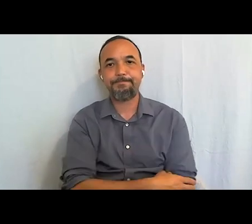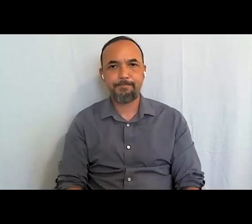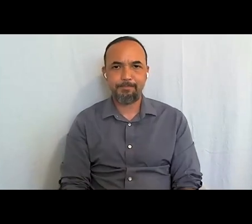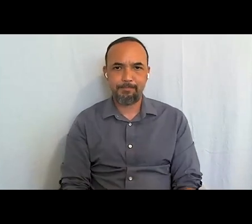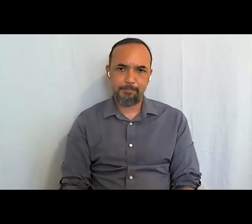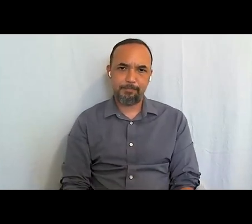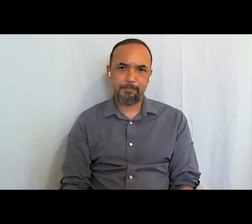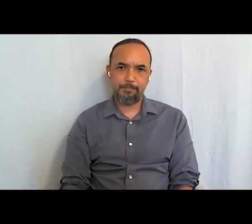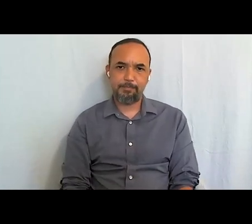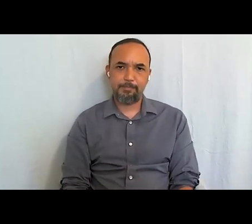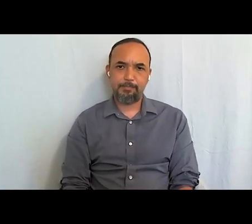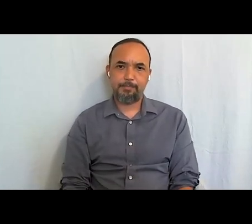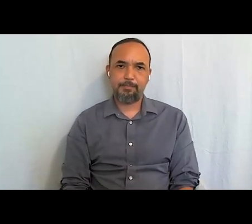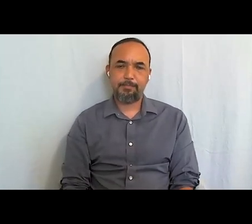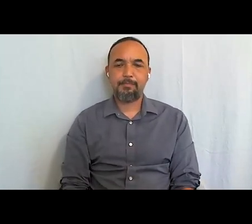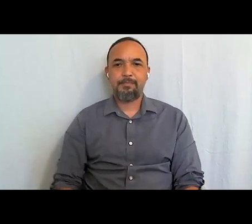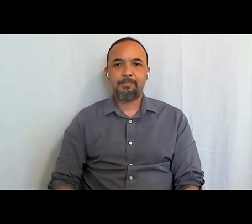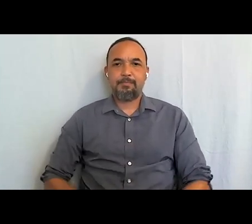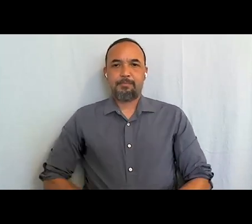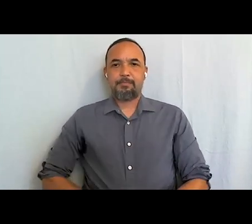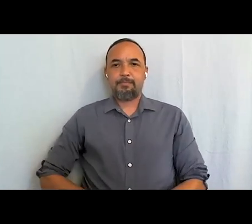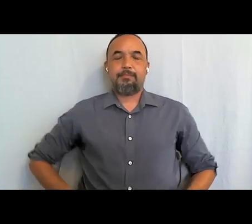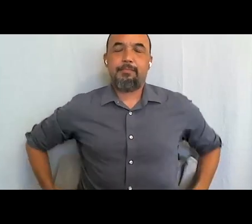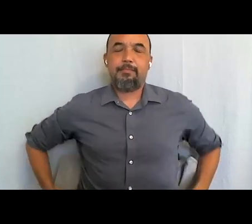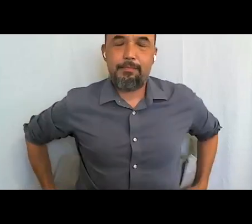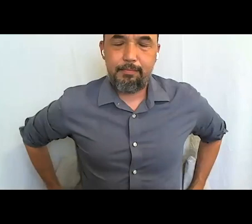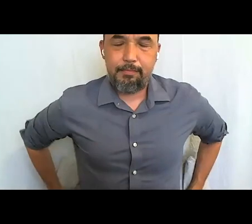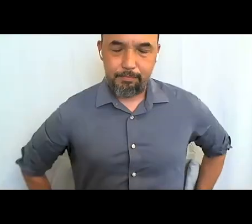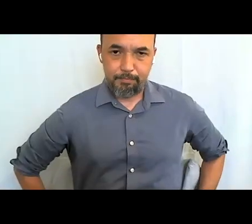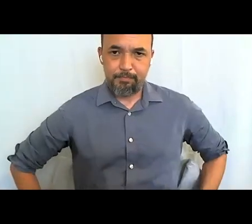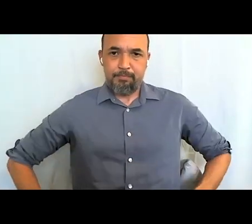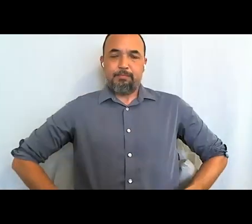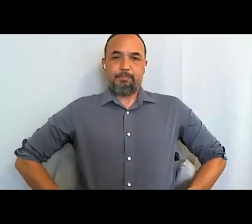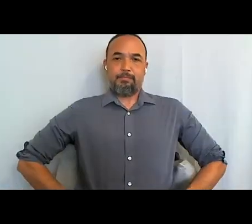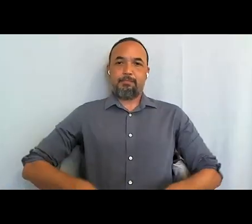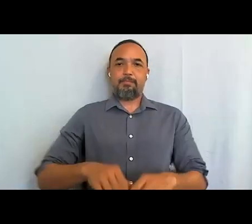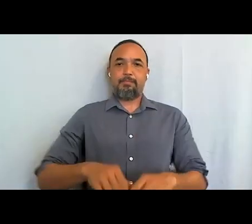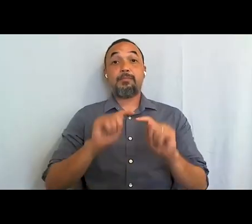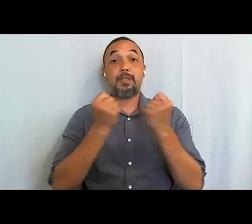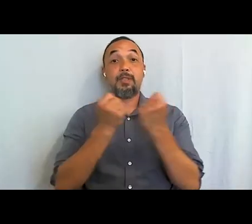Okay. Do you team build with activity in the site? Or